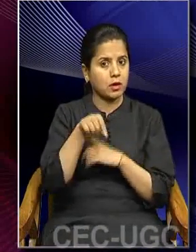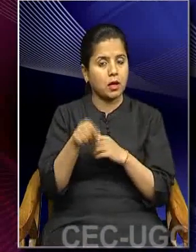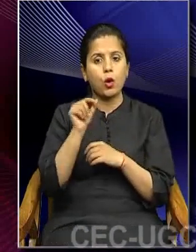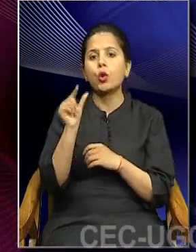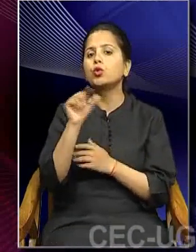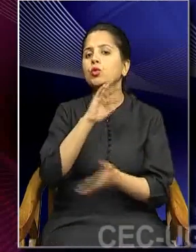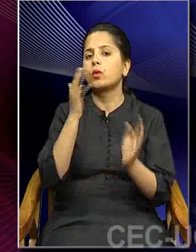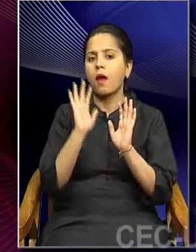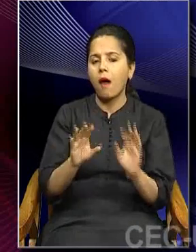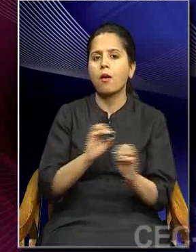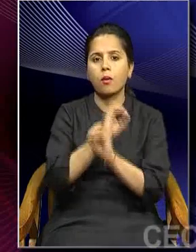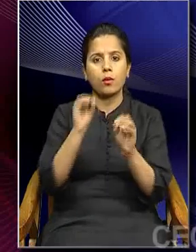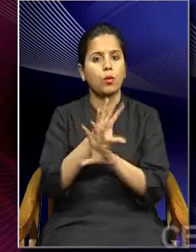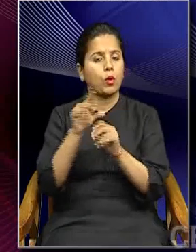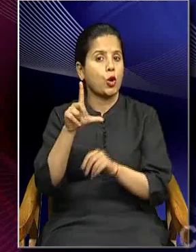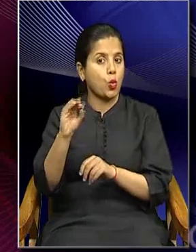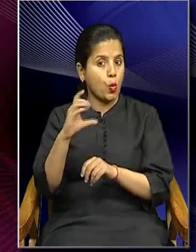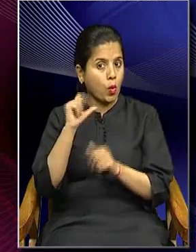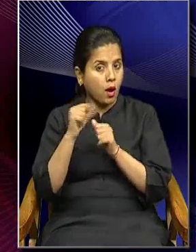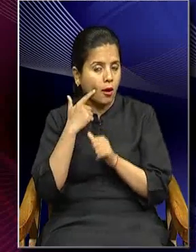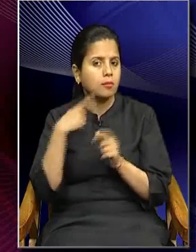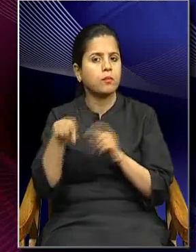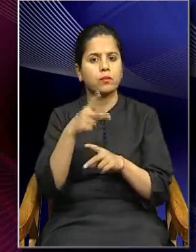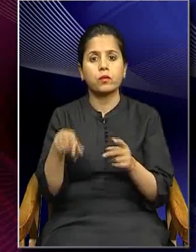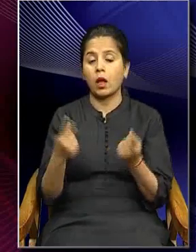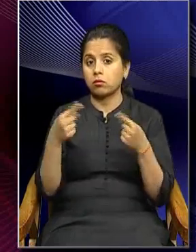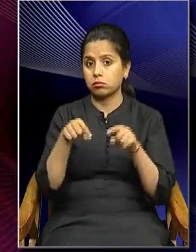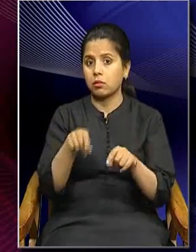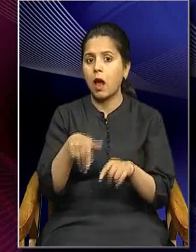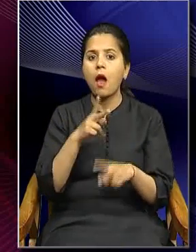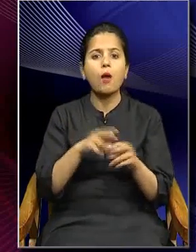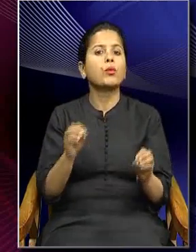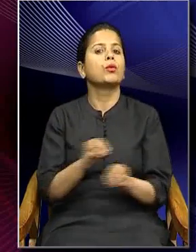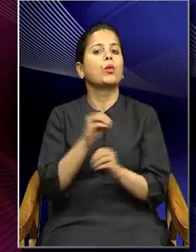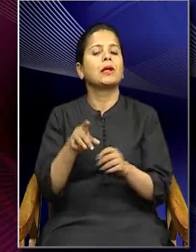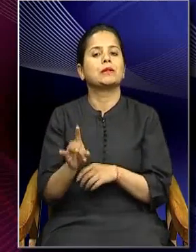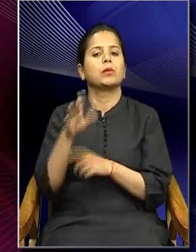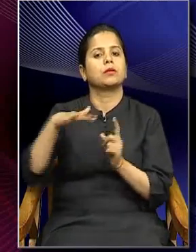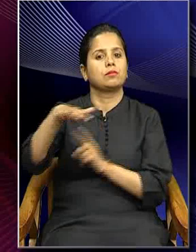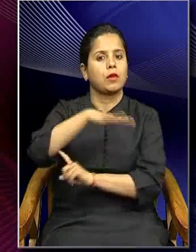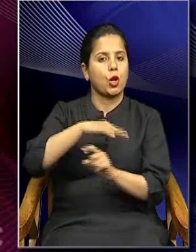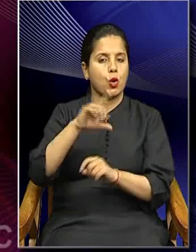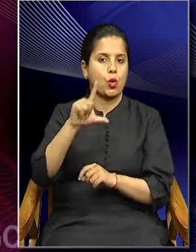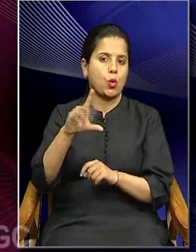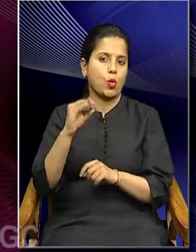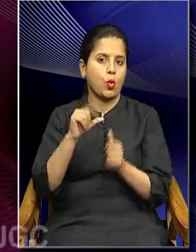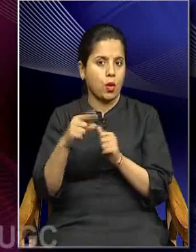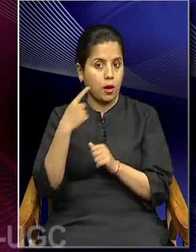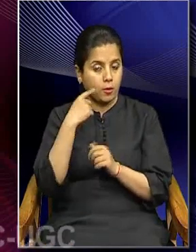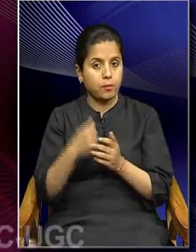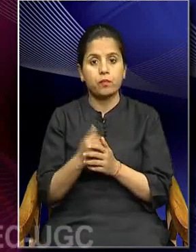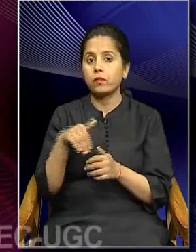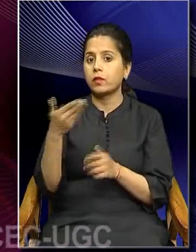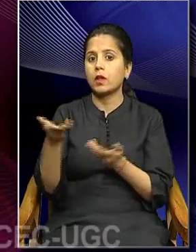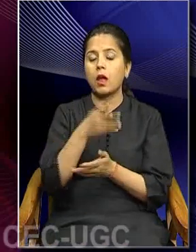universal exists in all its loci simultaneously but does not exist in the space between the loci, then we